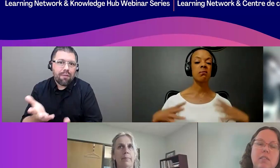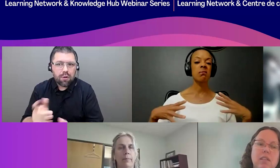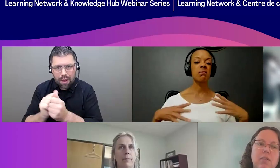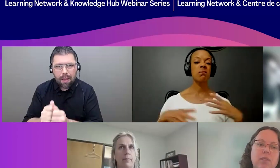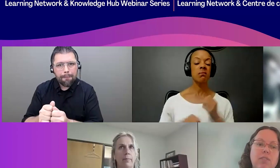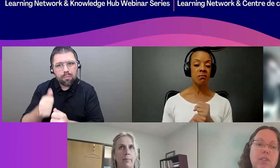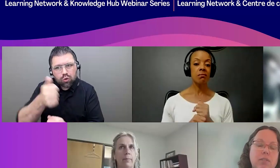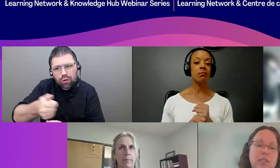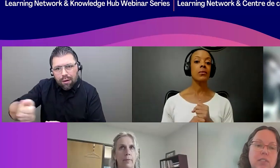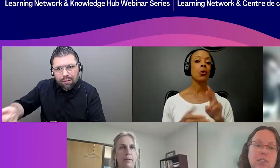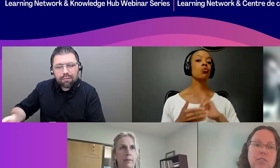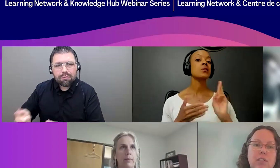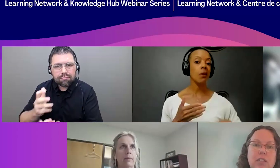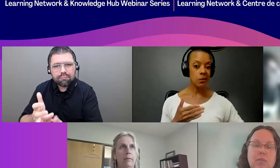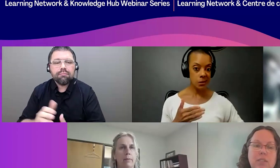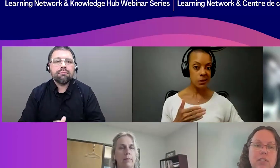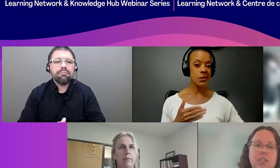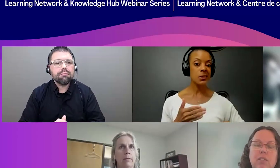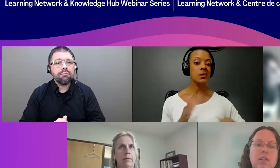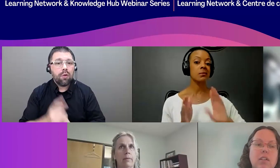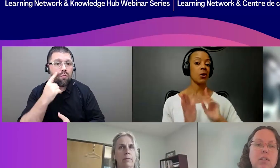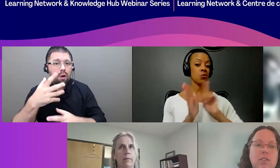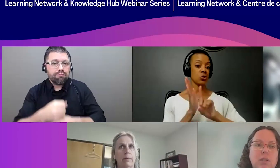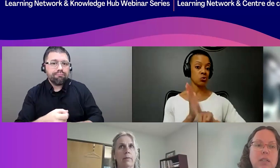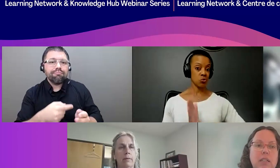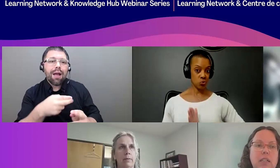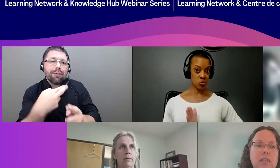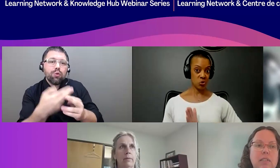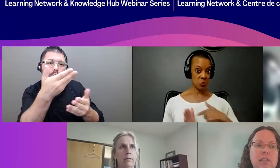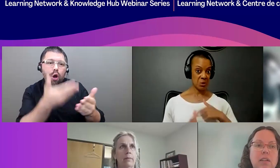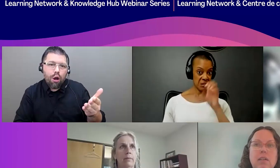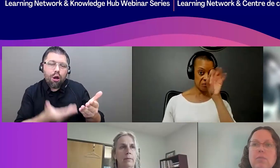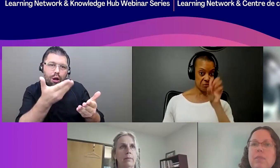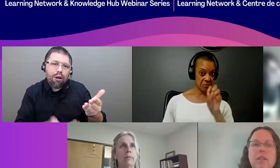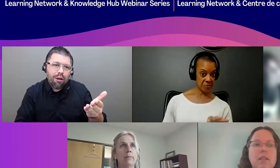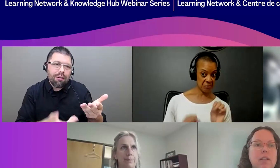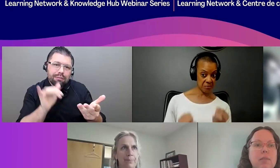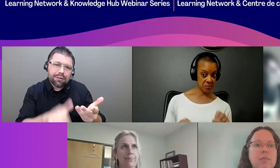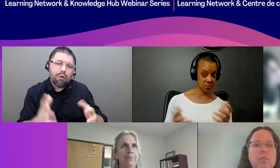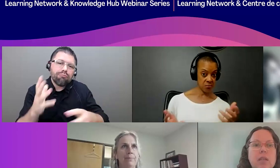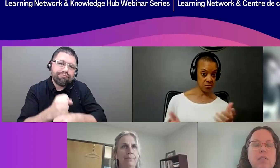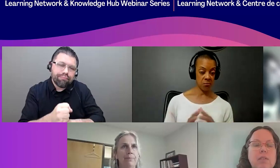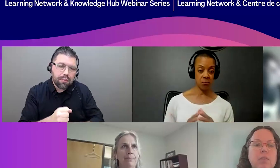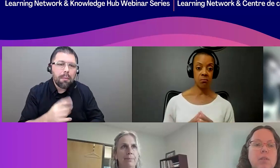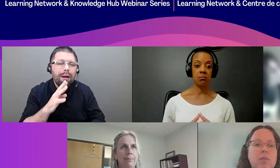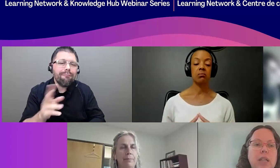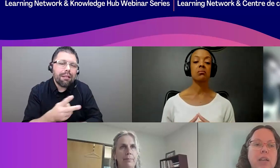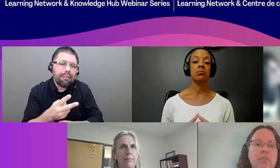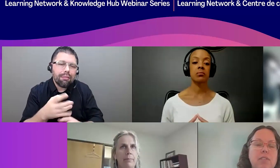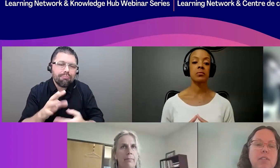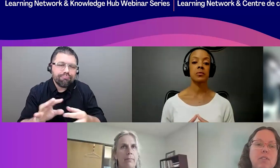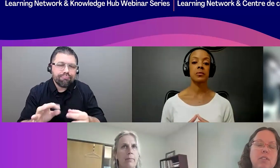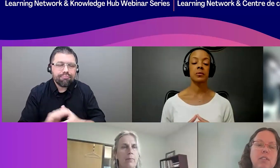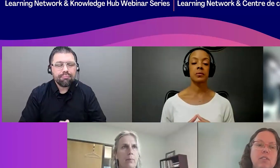the results of our research, if you'd like me to share those quickly at this time. Um, so